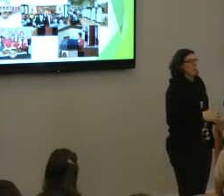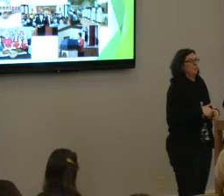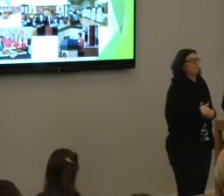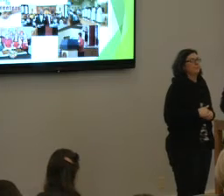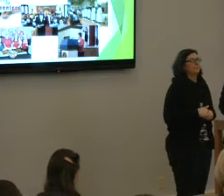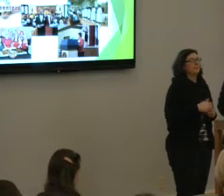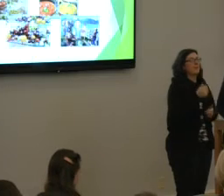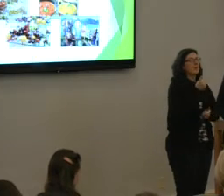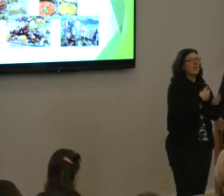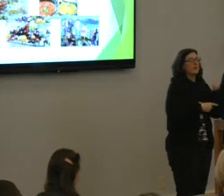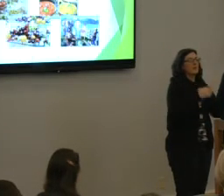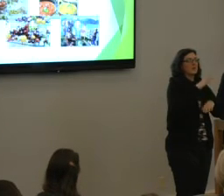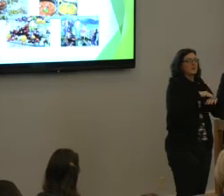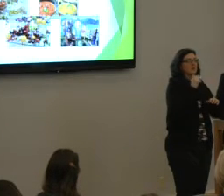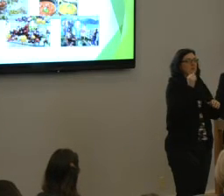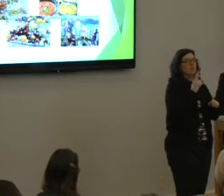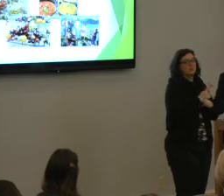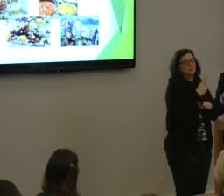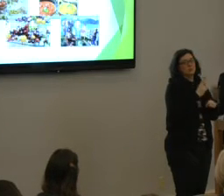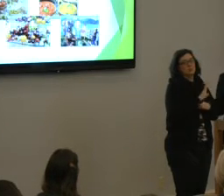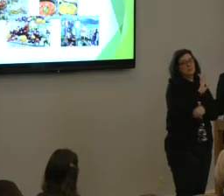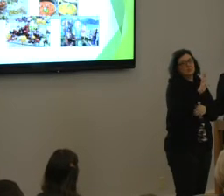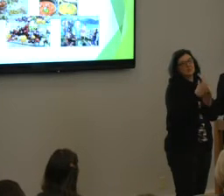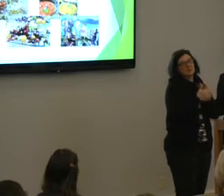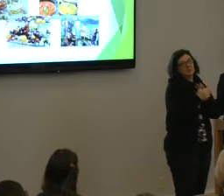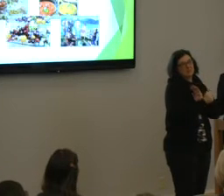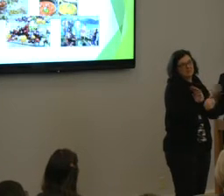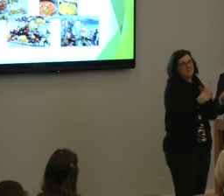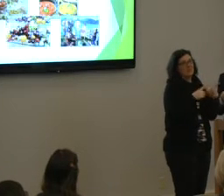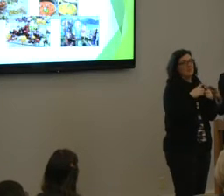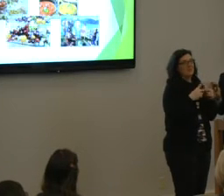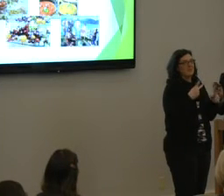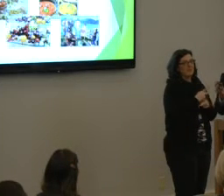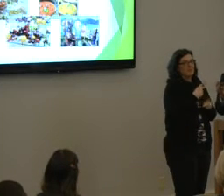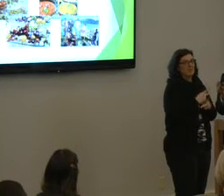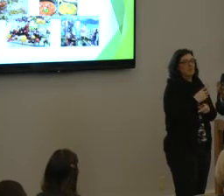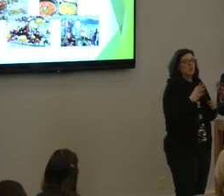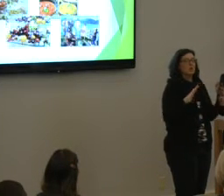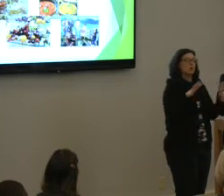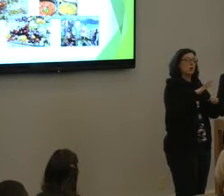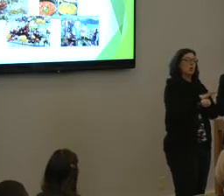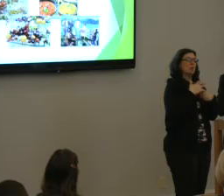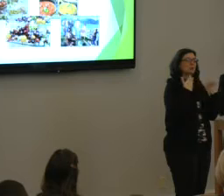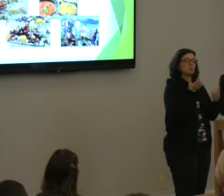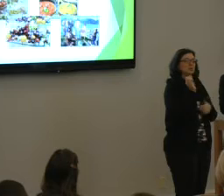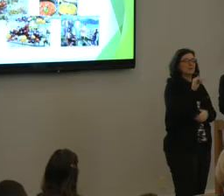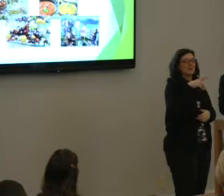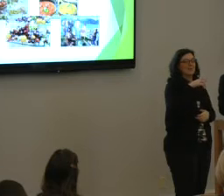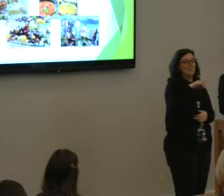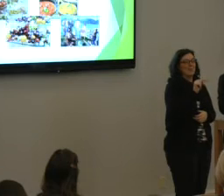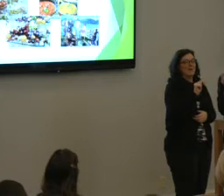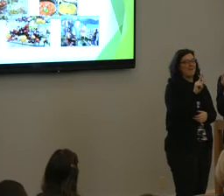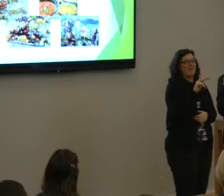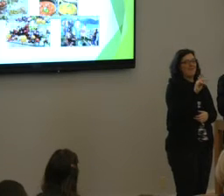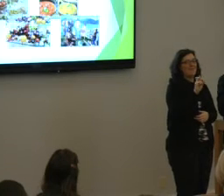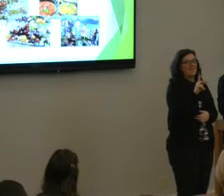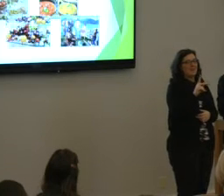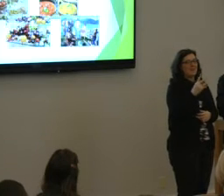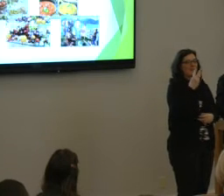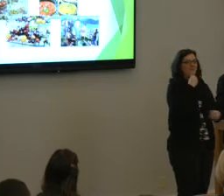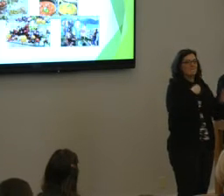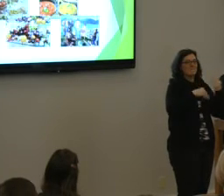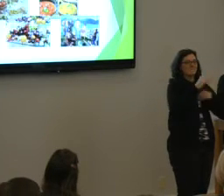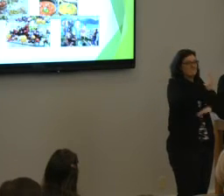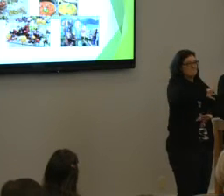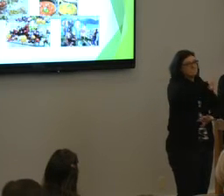Everybody gets called to use those gifts, and you end up finding out your whole church is like a potluck, which is always... the feast is bigger